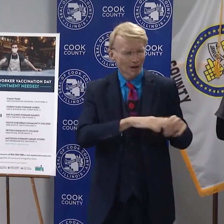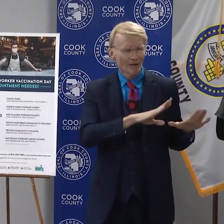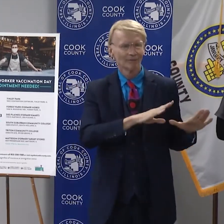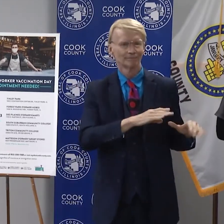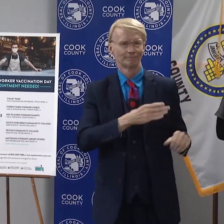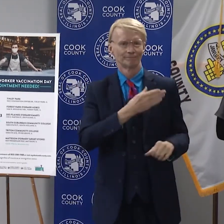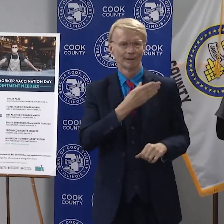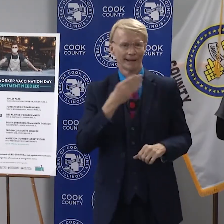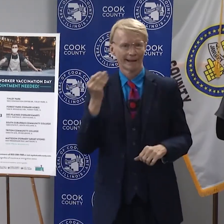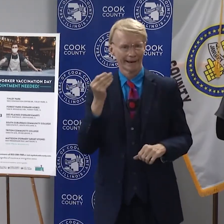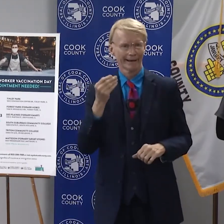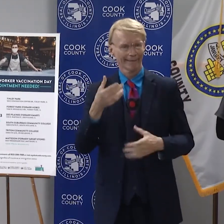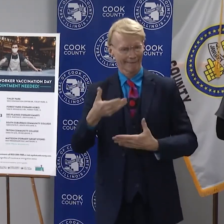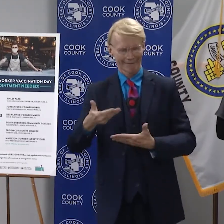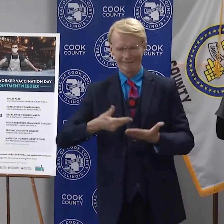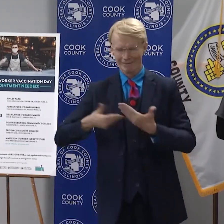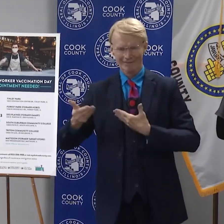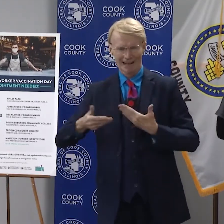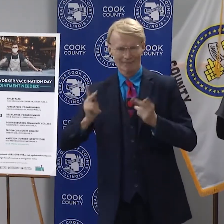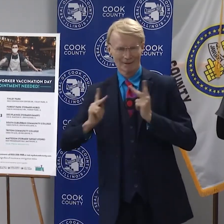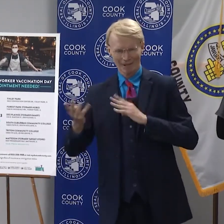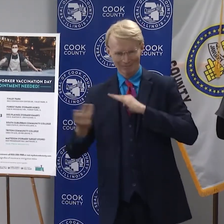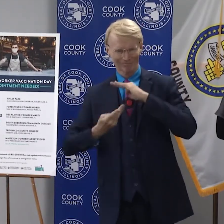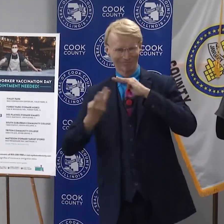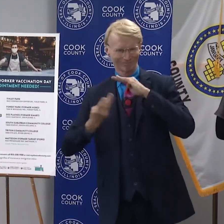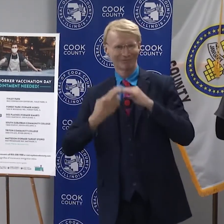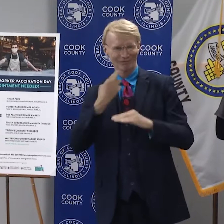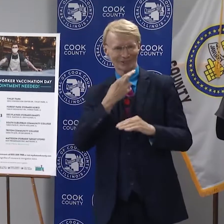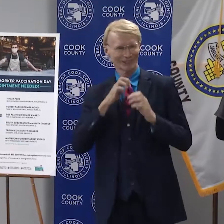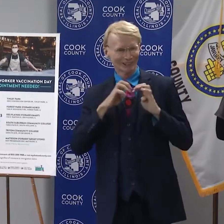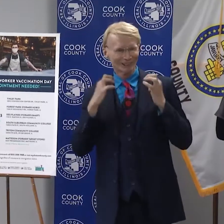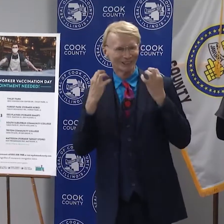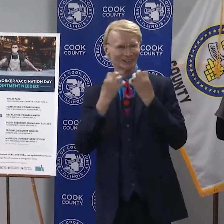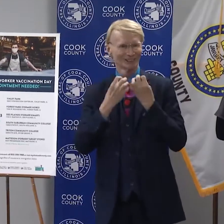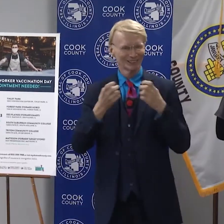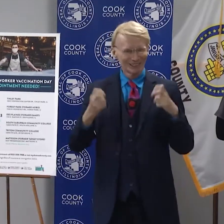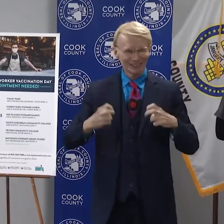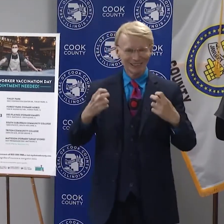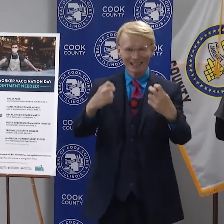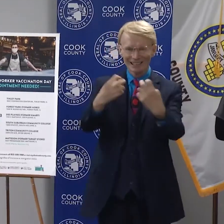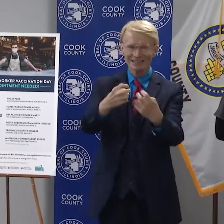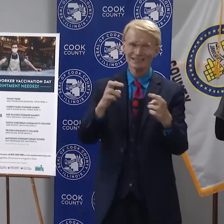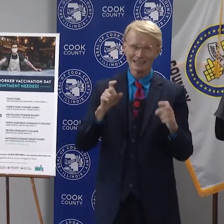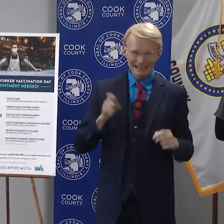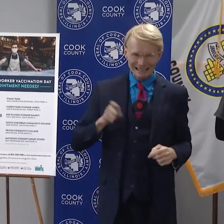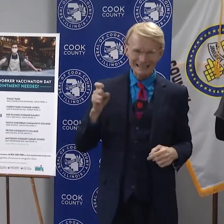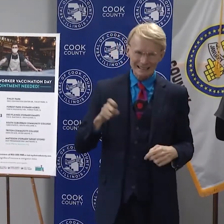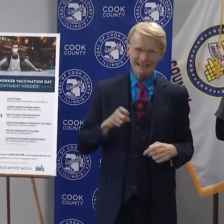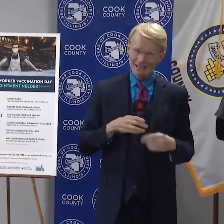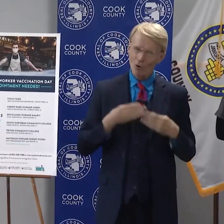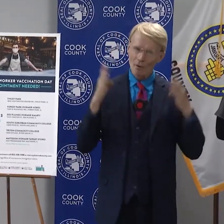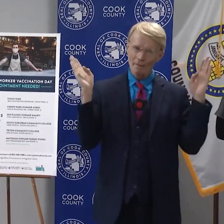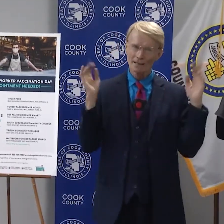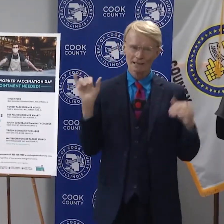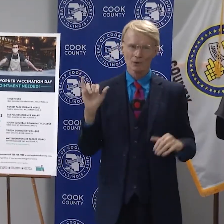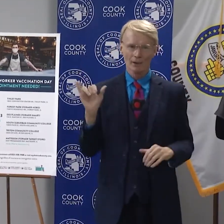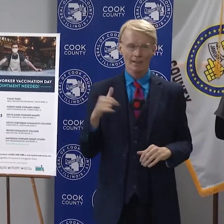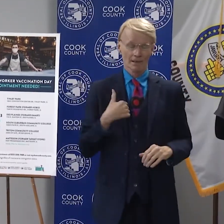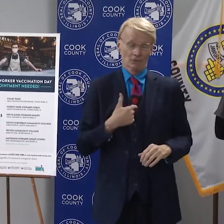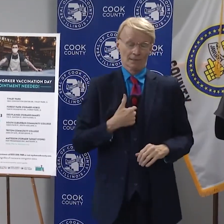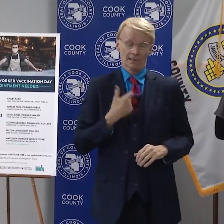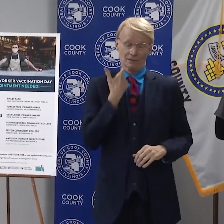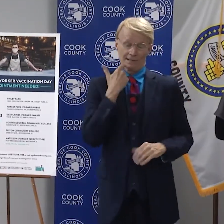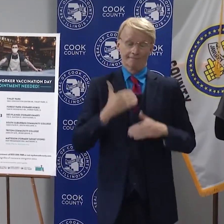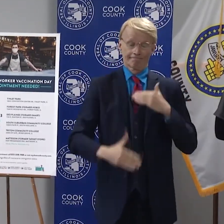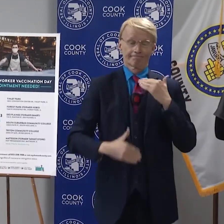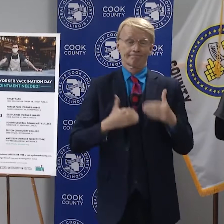turn get our guests back in restaurants. We need to get diners back in seats and events opened as well. We just took another